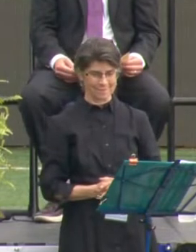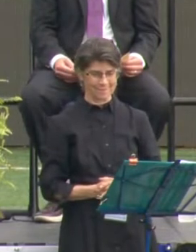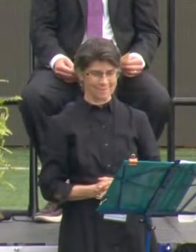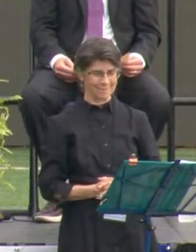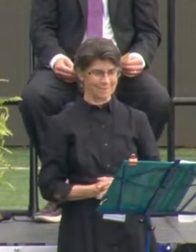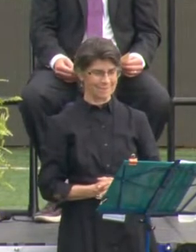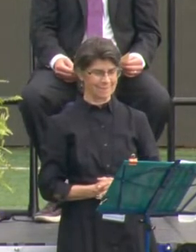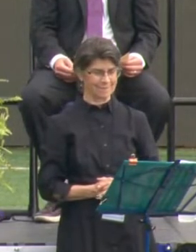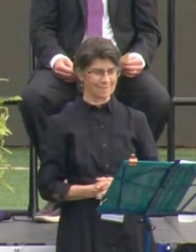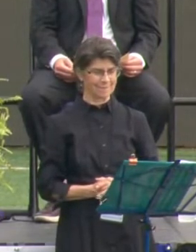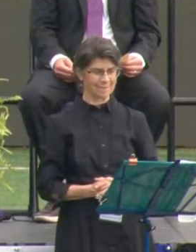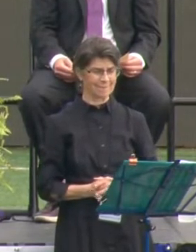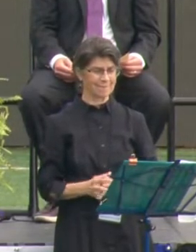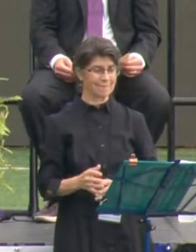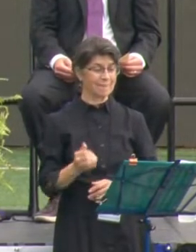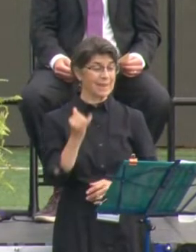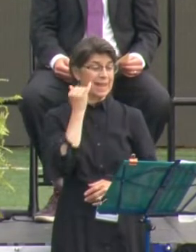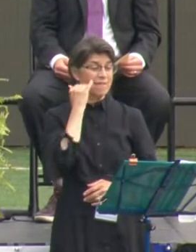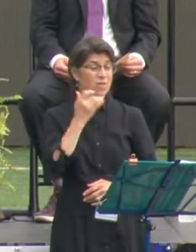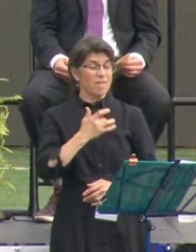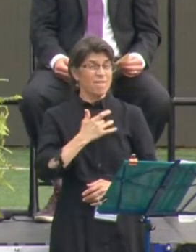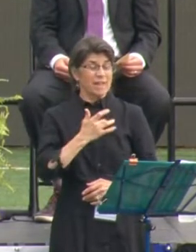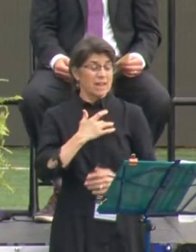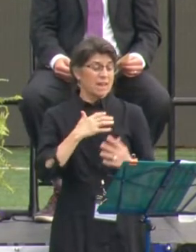Oh, when you're down and